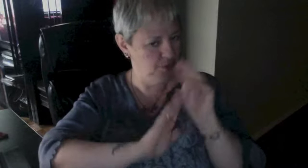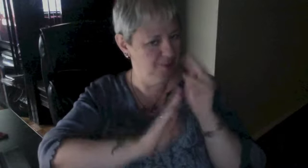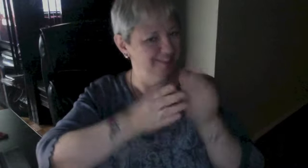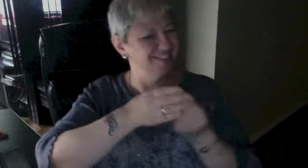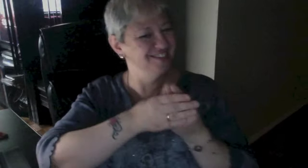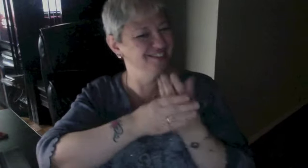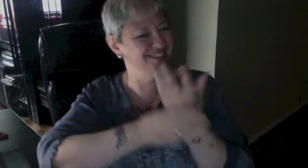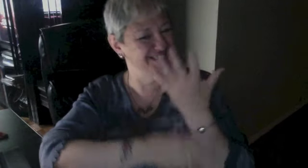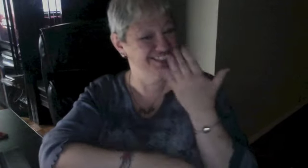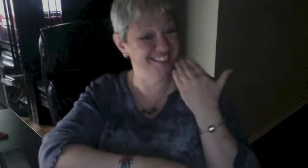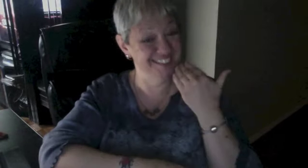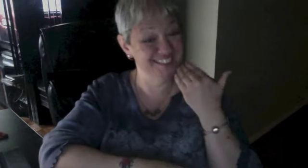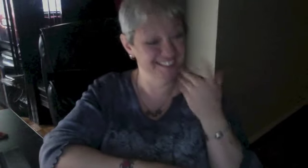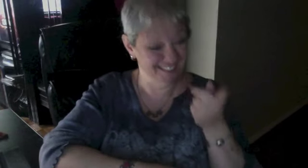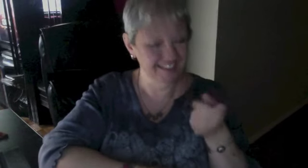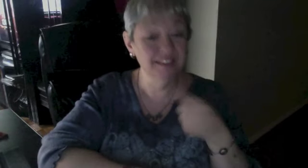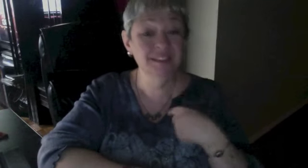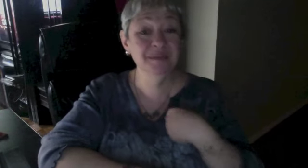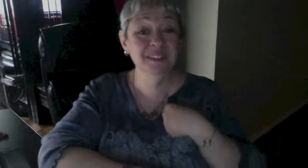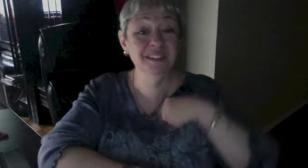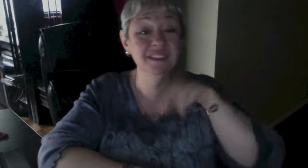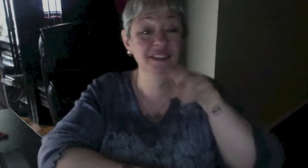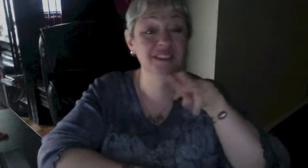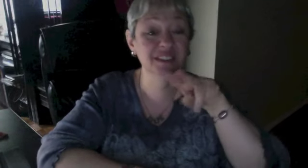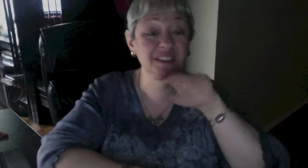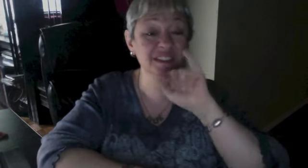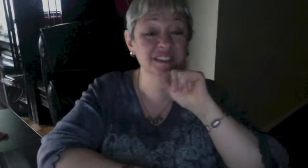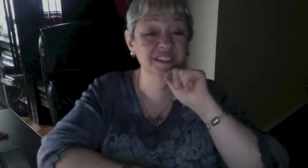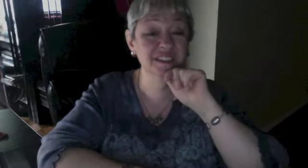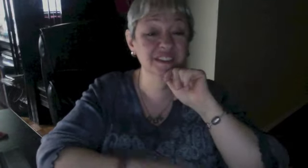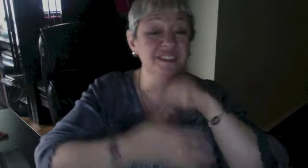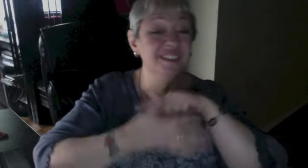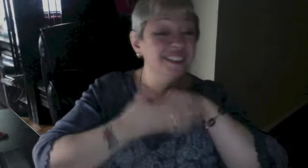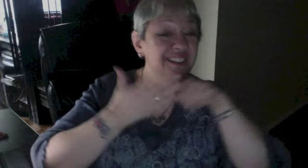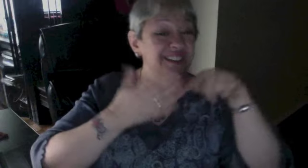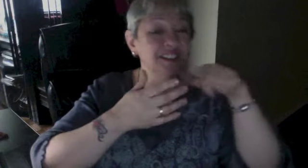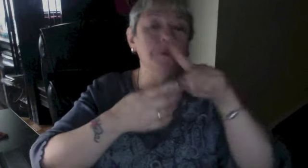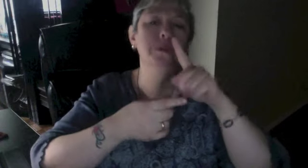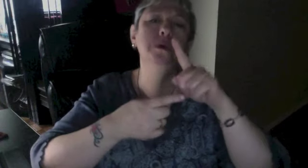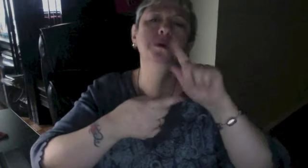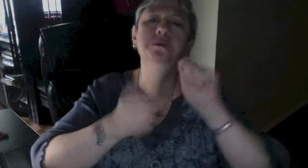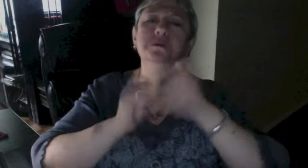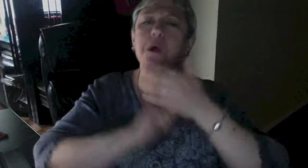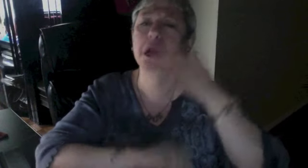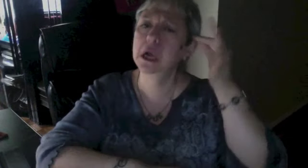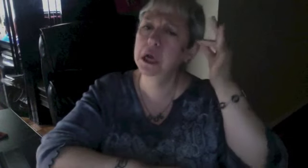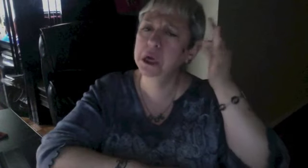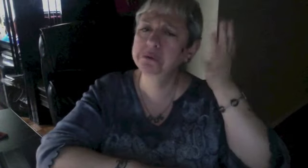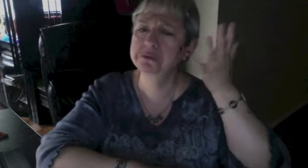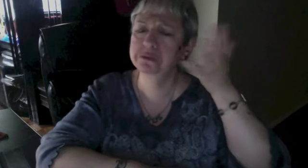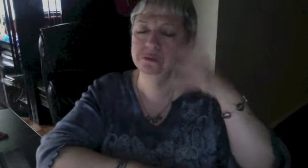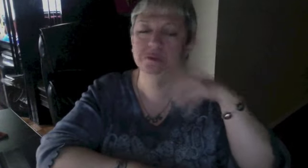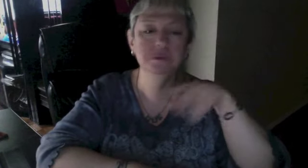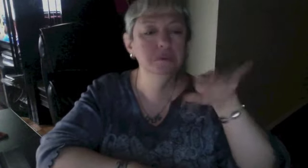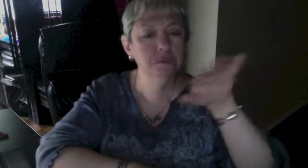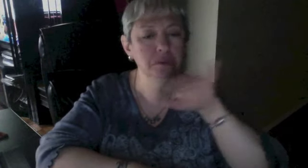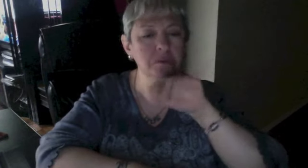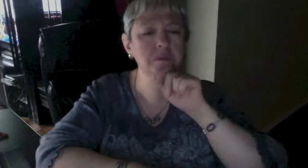MSG Network. It's time to talk Time Warner Cable to the next level. It's time to get more content on more